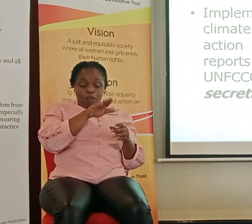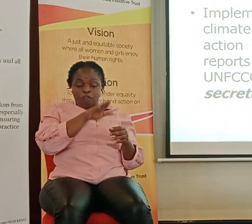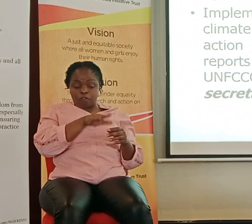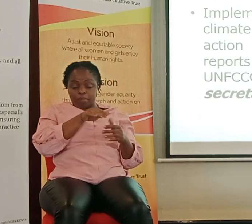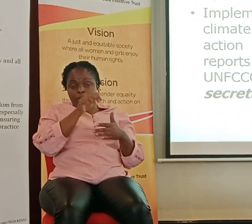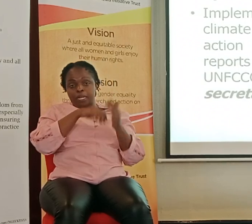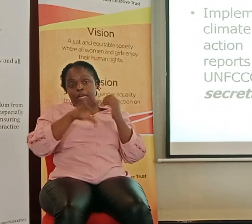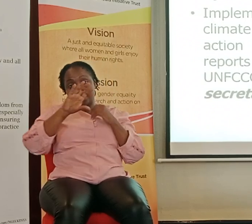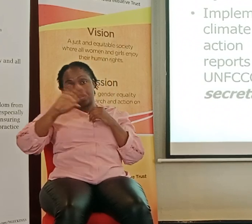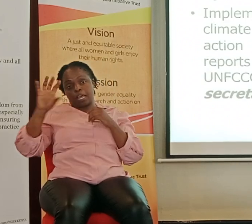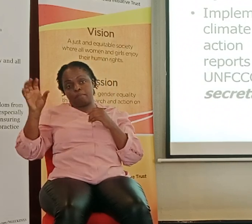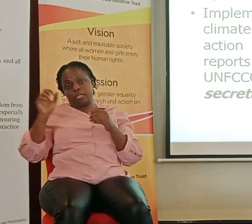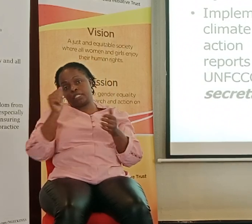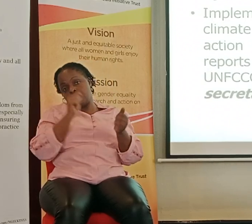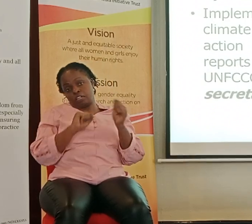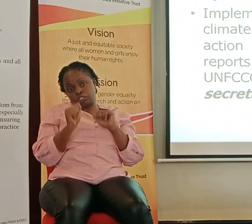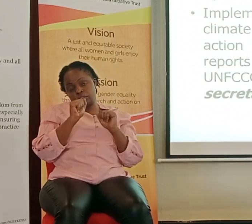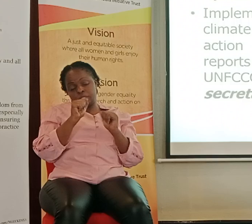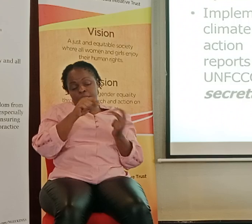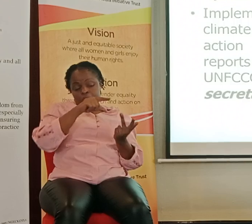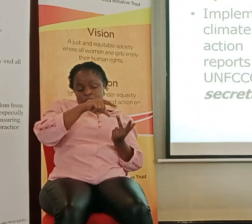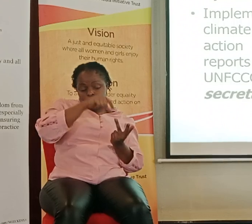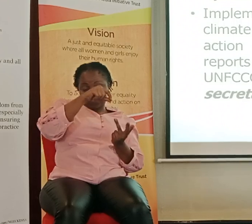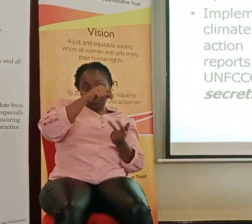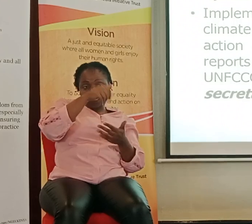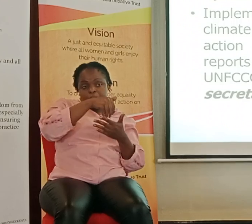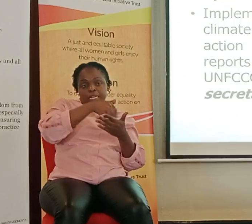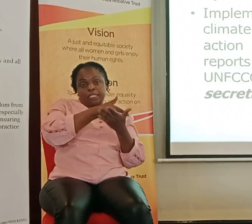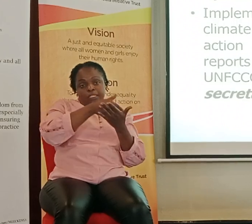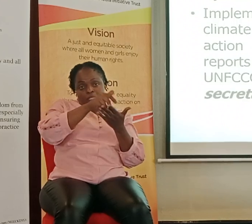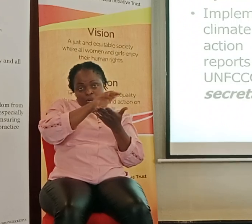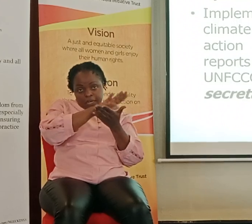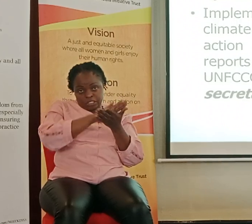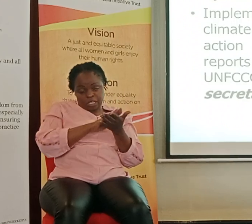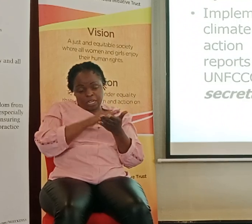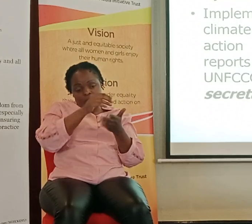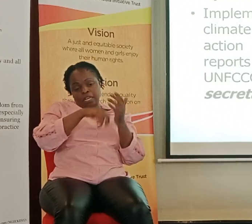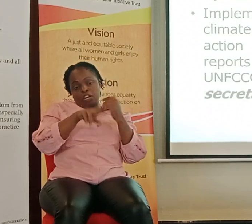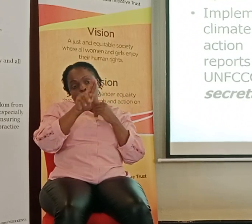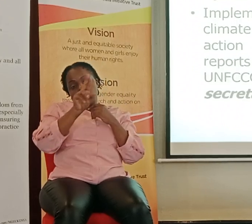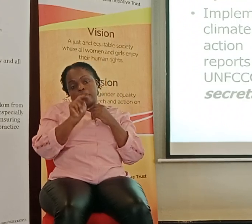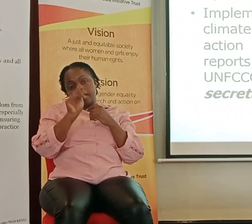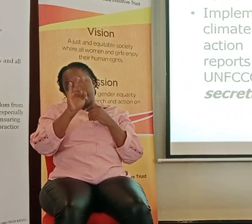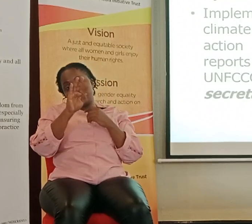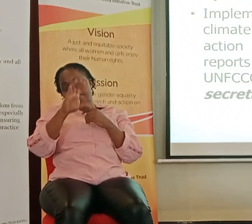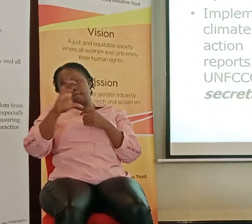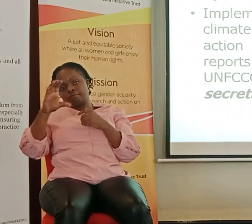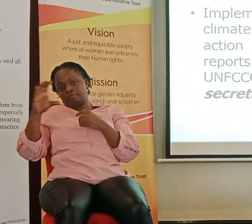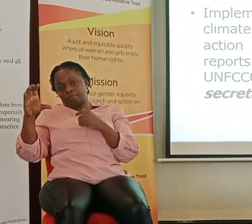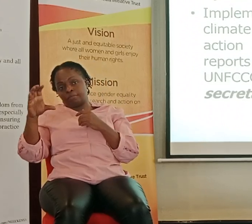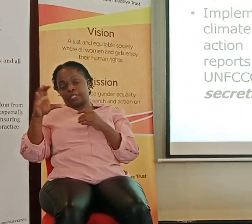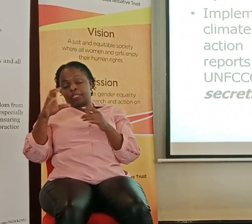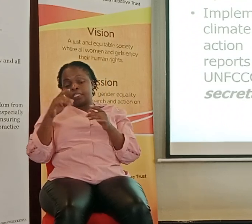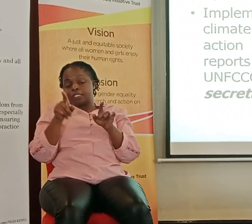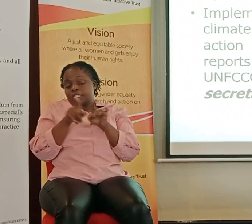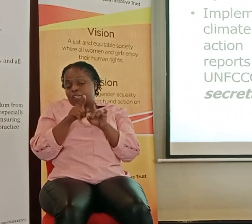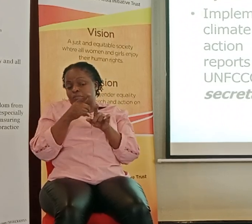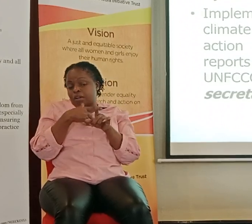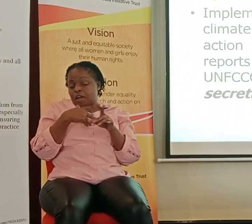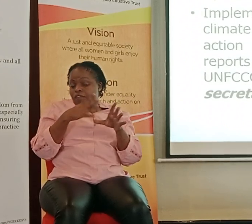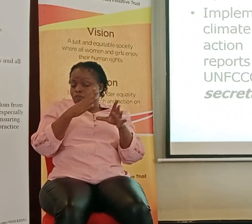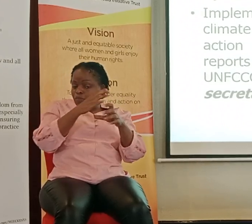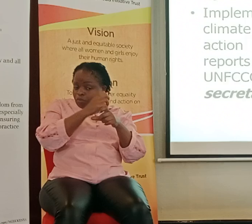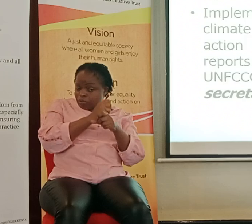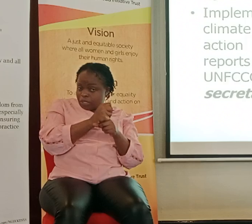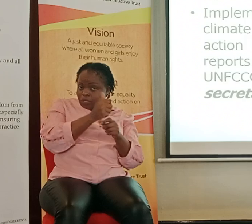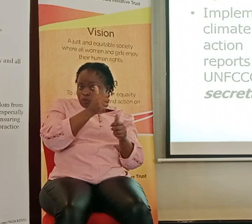in climate action, especially in the structures within the UNFCCC. So you have some bodies that are doing